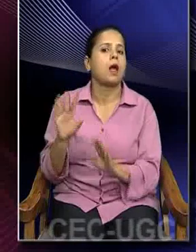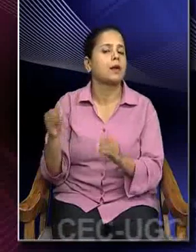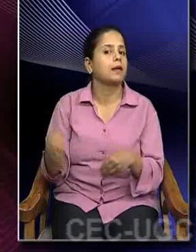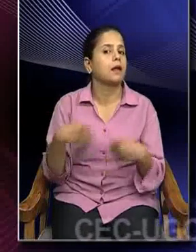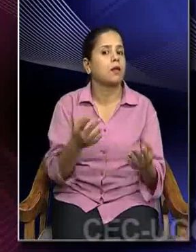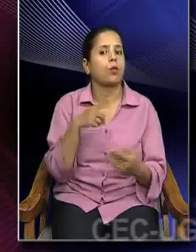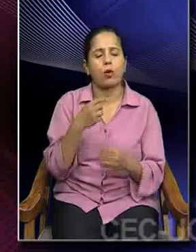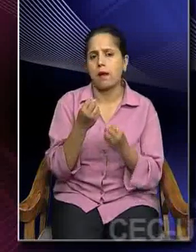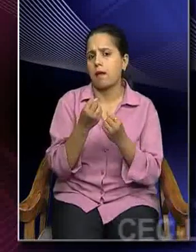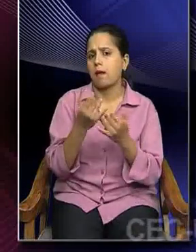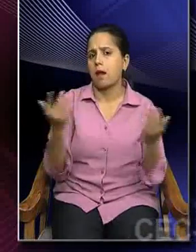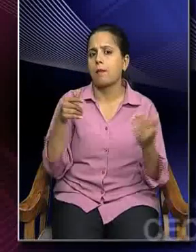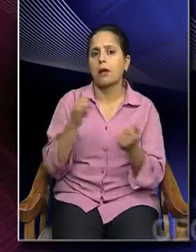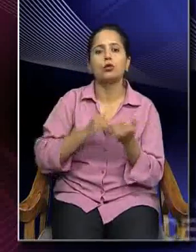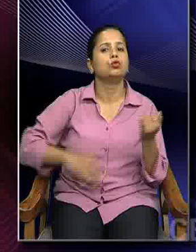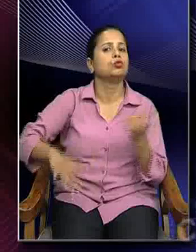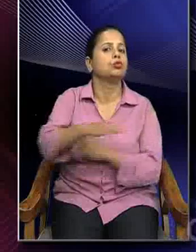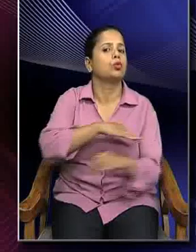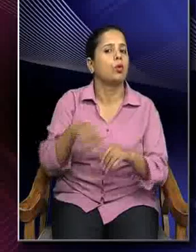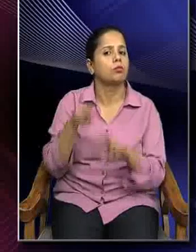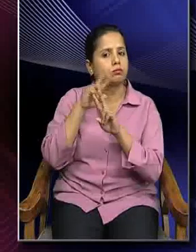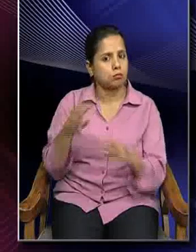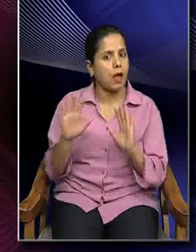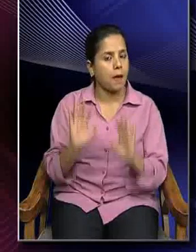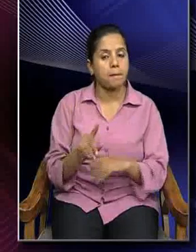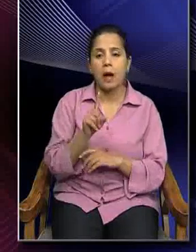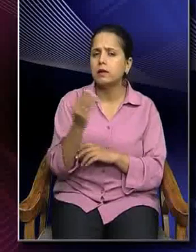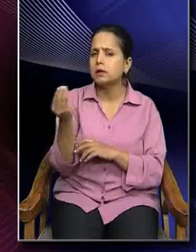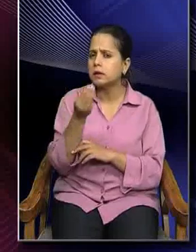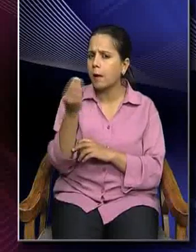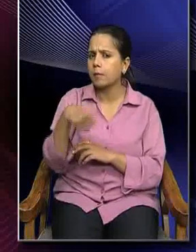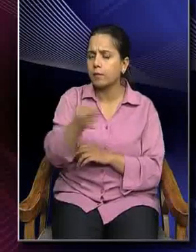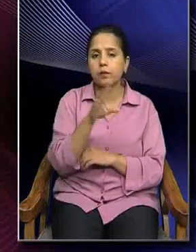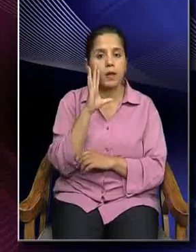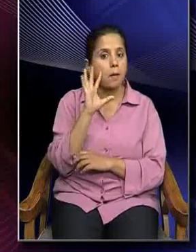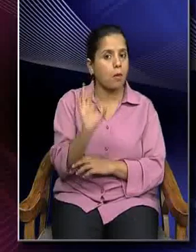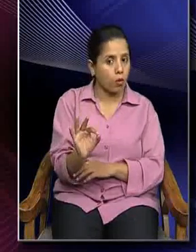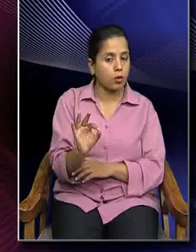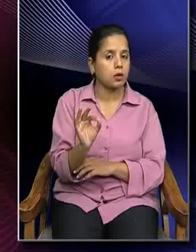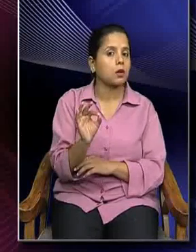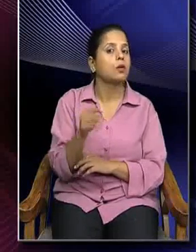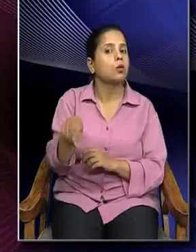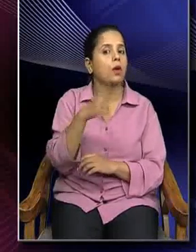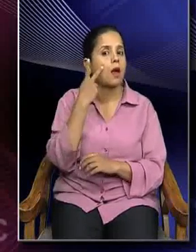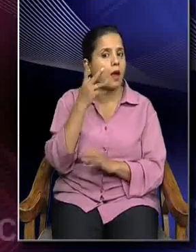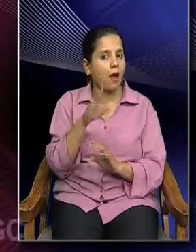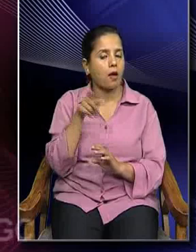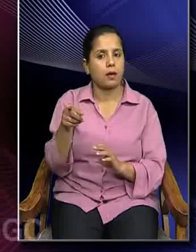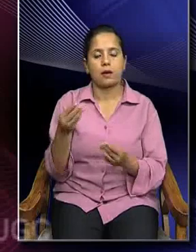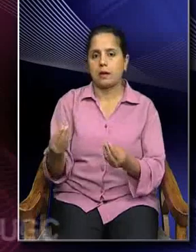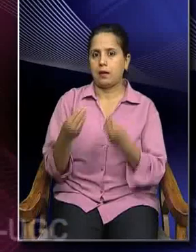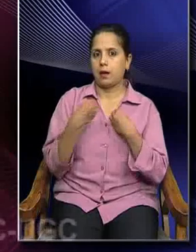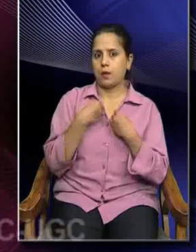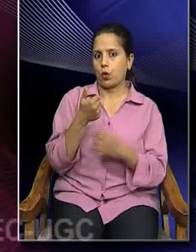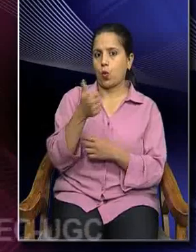by n number of sociologists, but some of them are important because it kind of gives us a